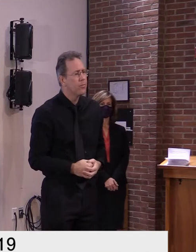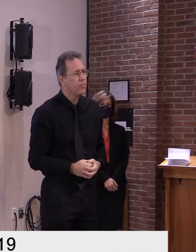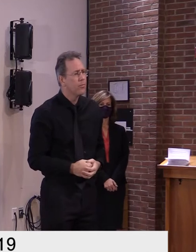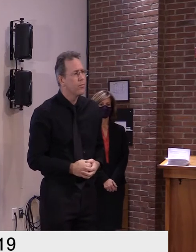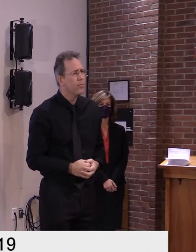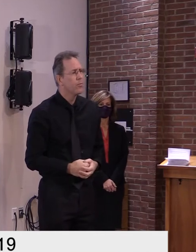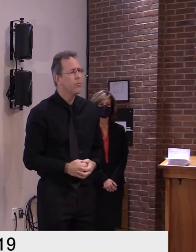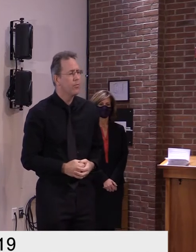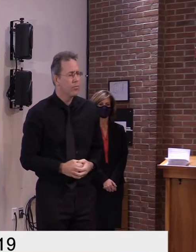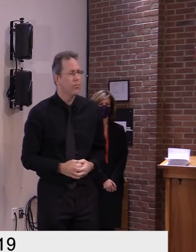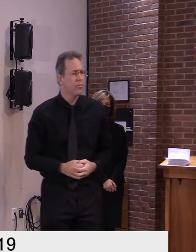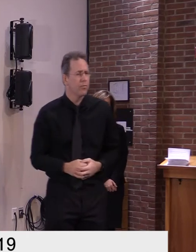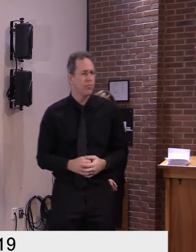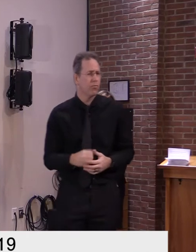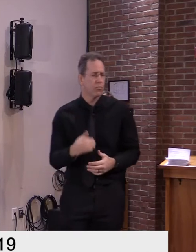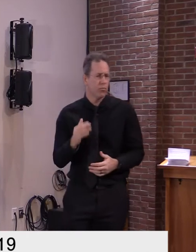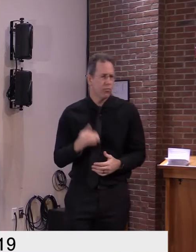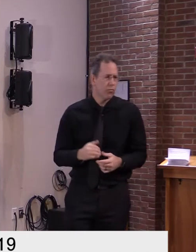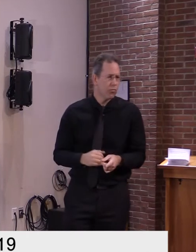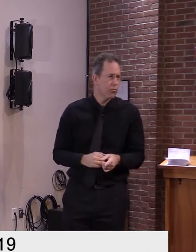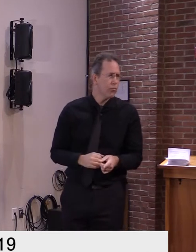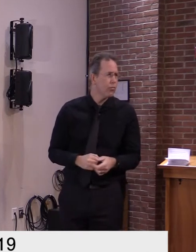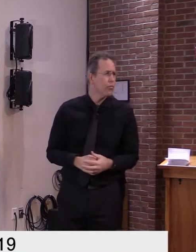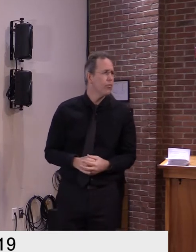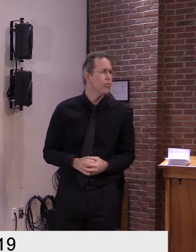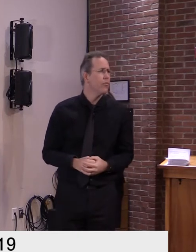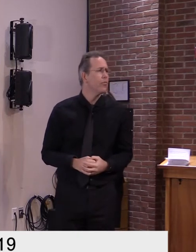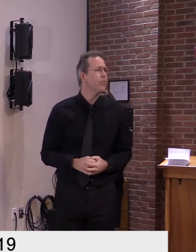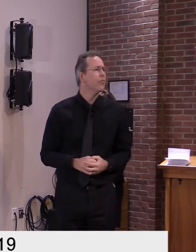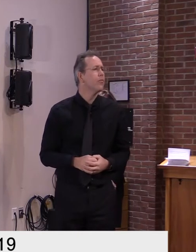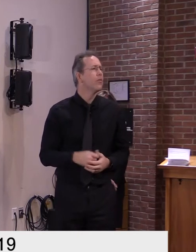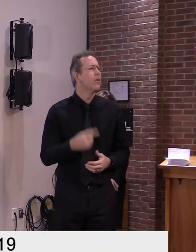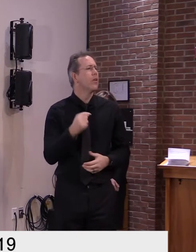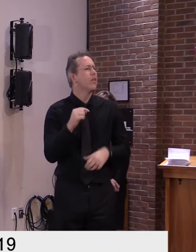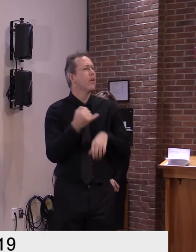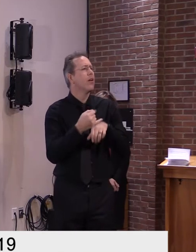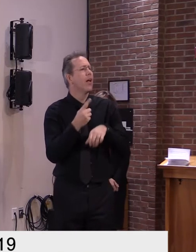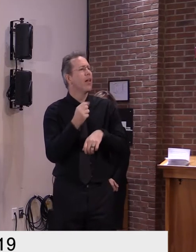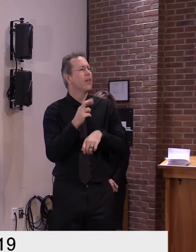All right, we're going to go to Mike Donahue, the Islander.